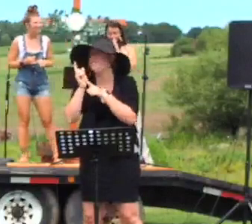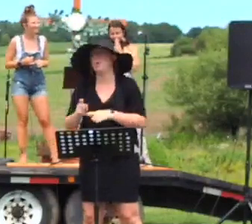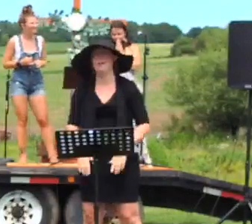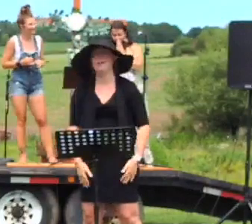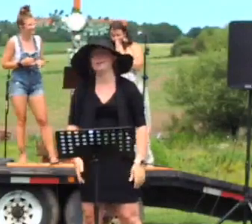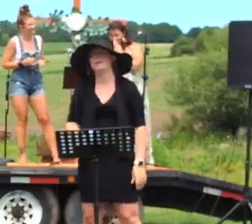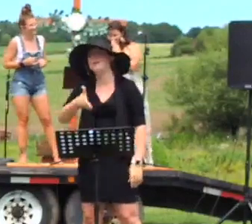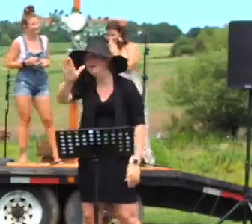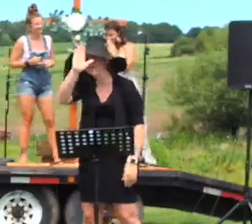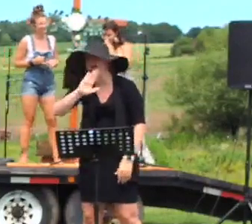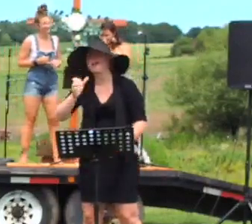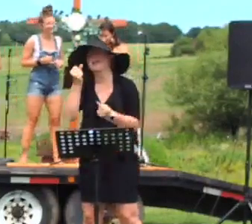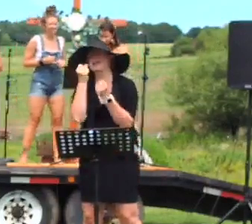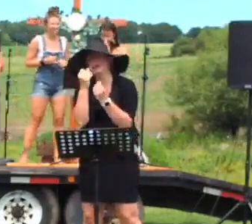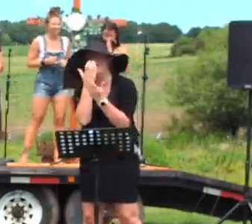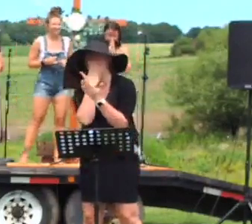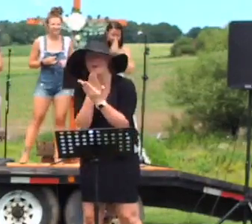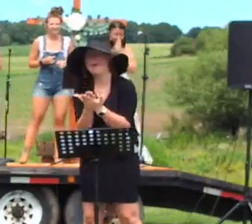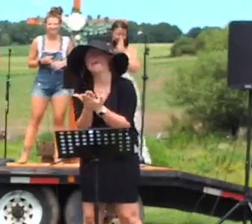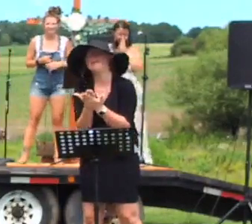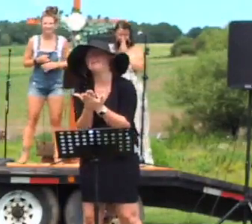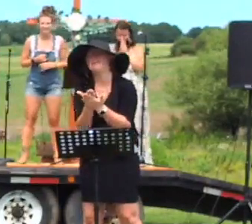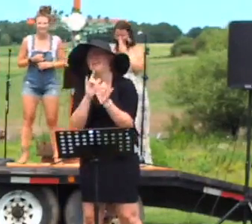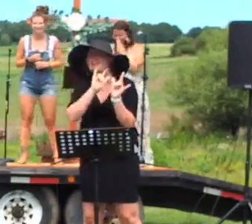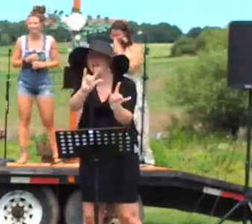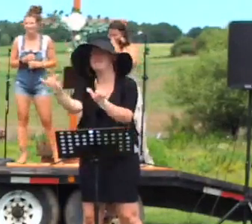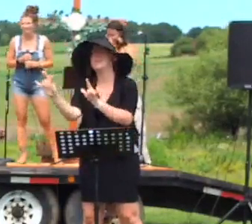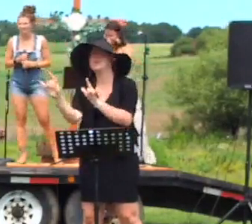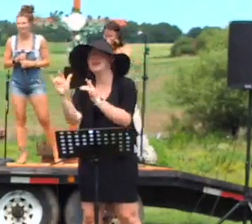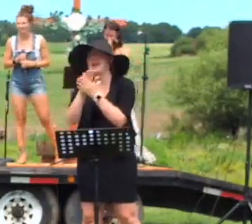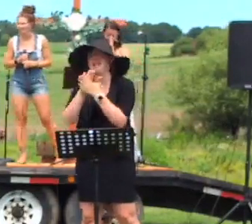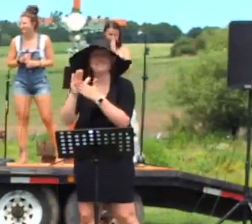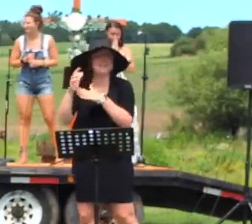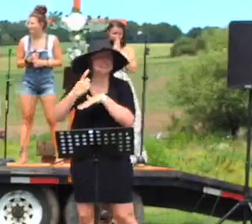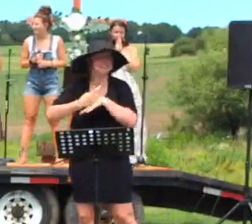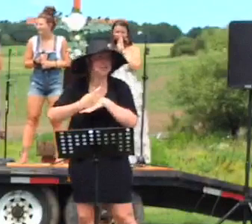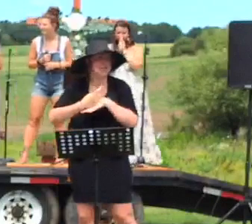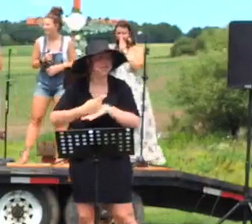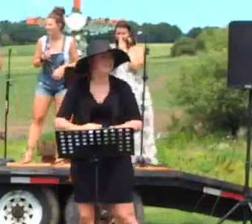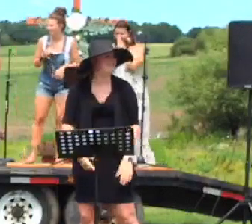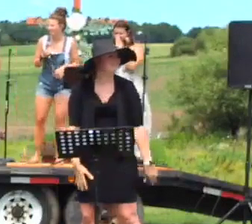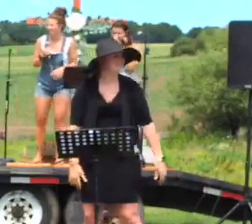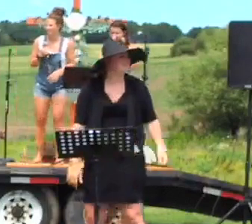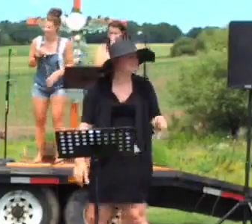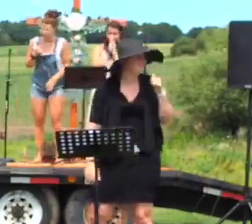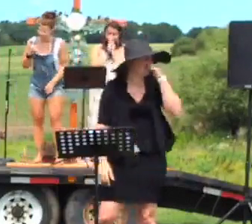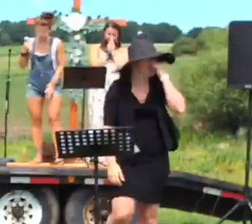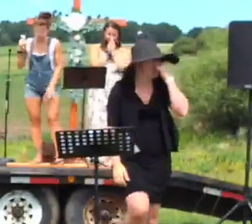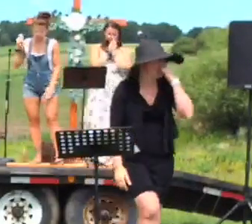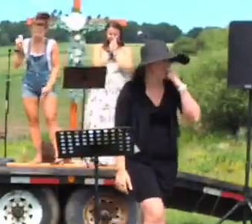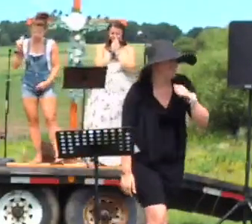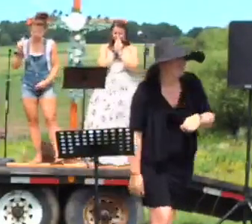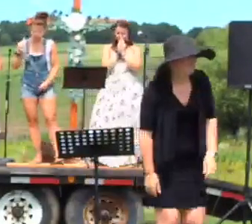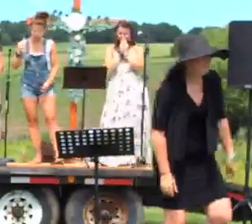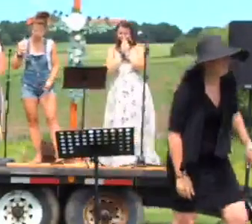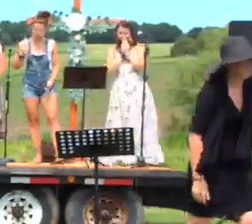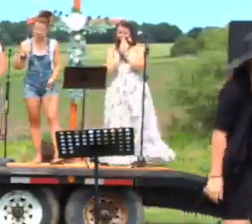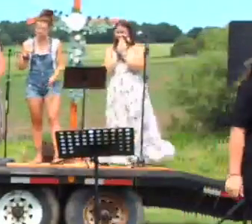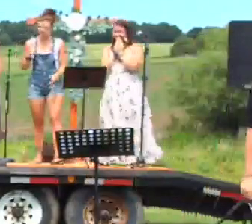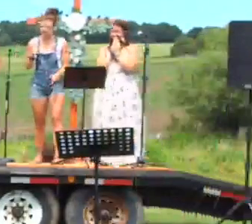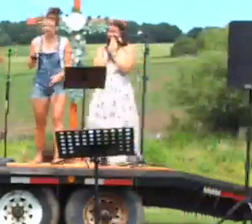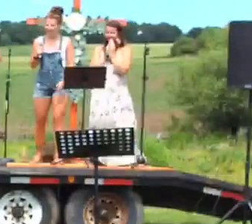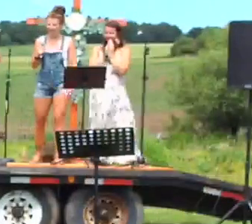is so, so good. Love you all. Have a wonderful, wonderful, amazing week. Amen.